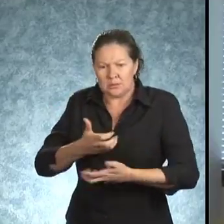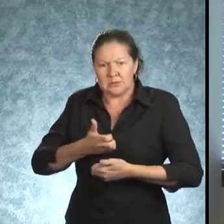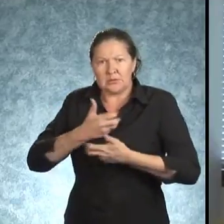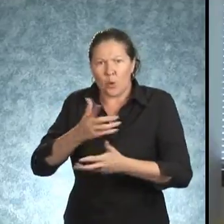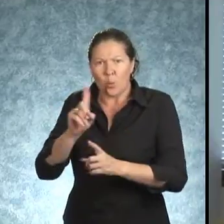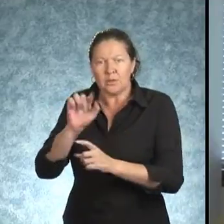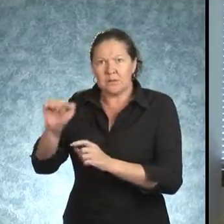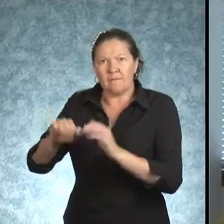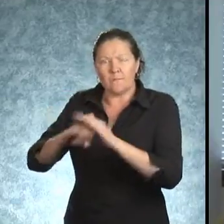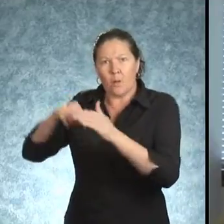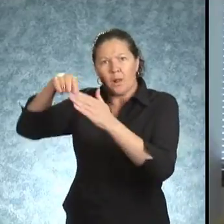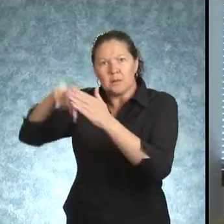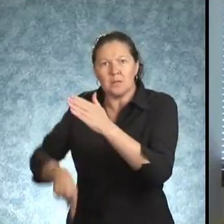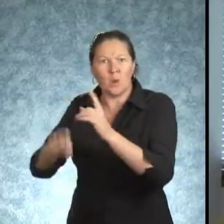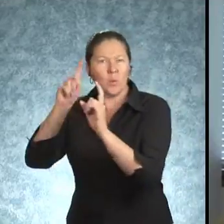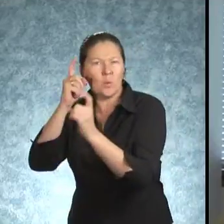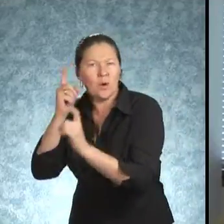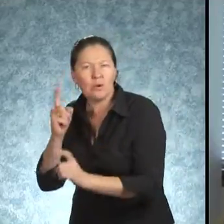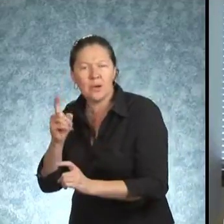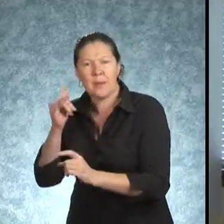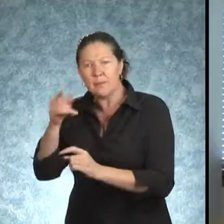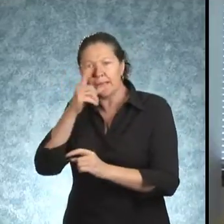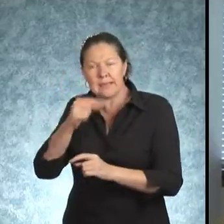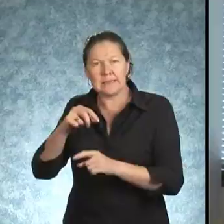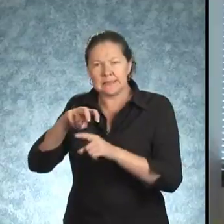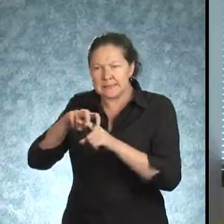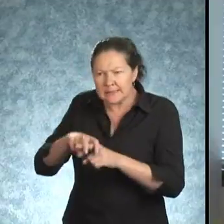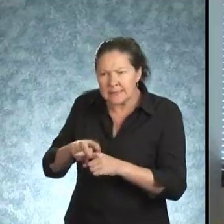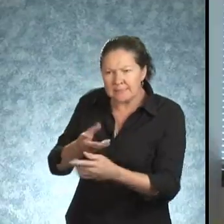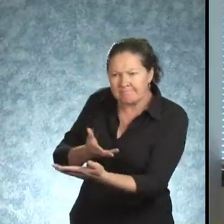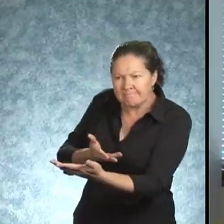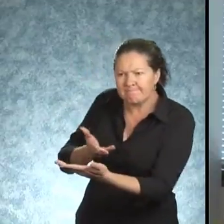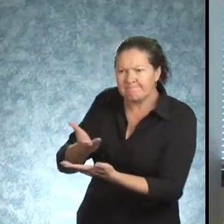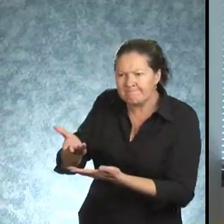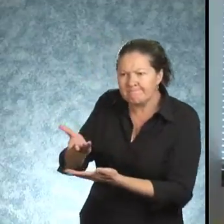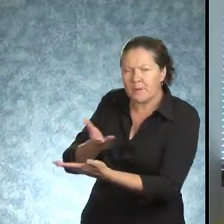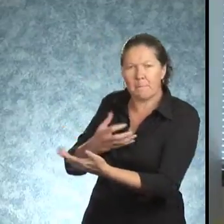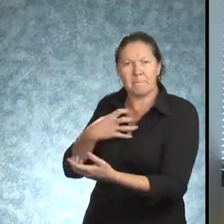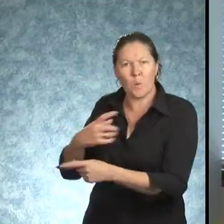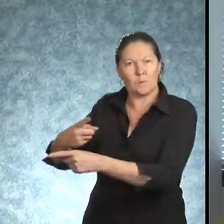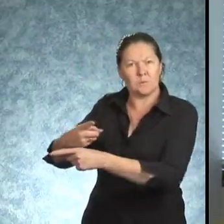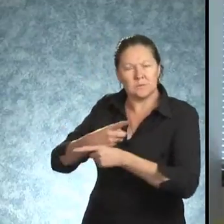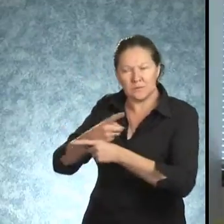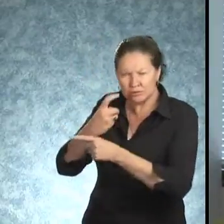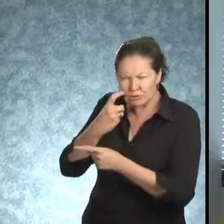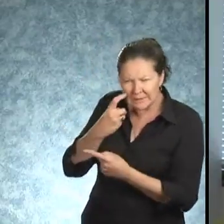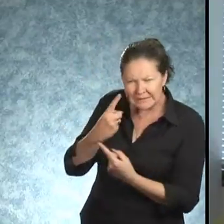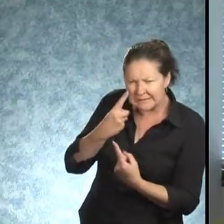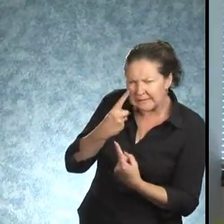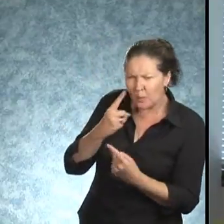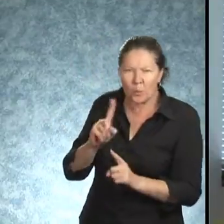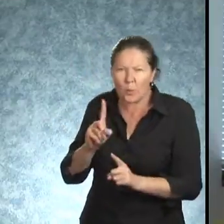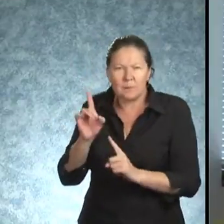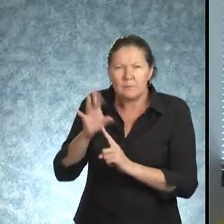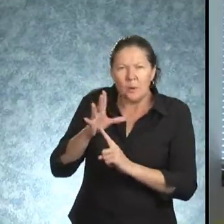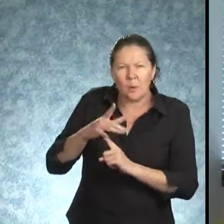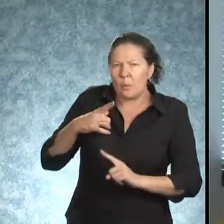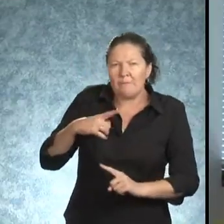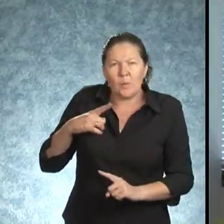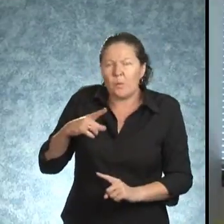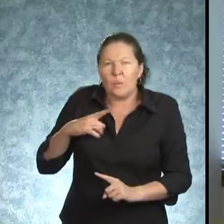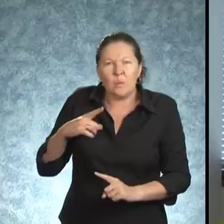those concerns to you. So sitting down or having some further discussions with them to try and work out why it's important